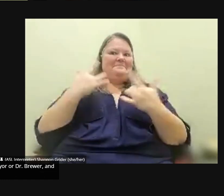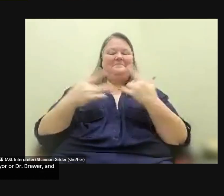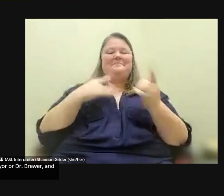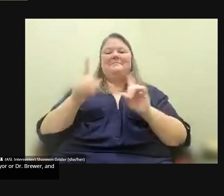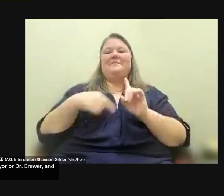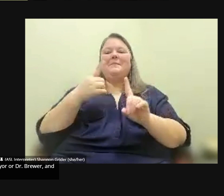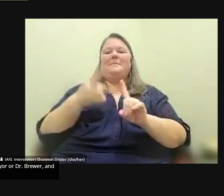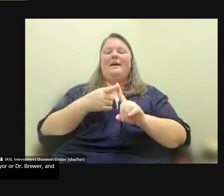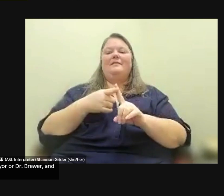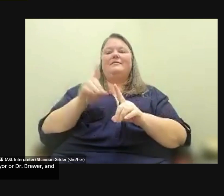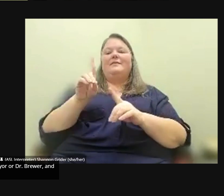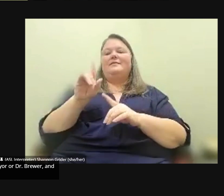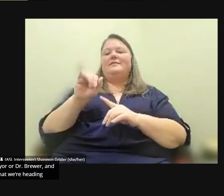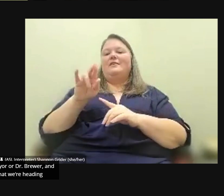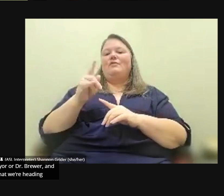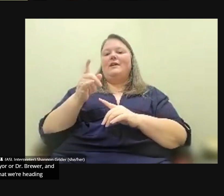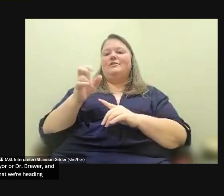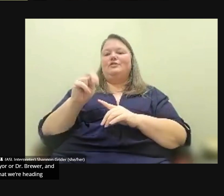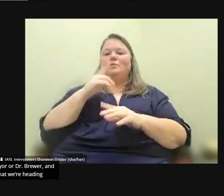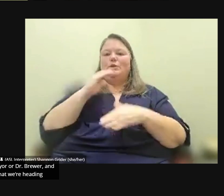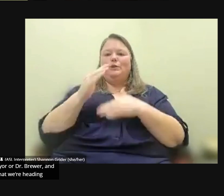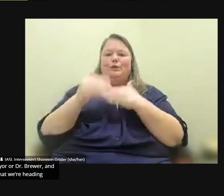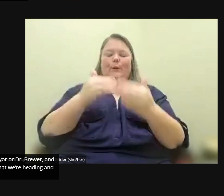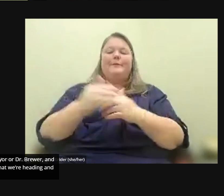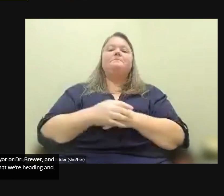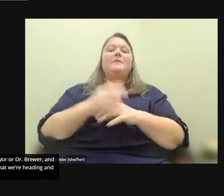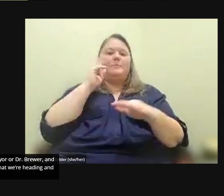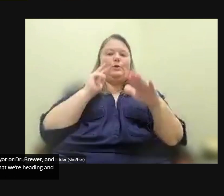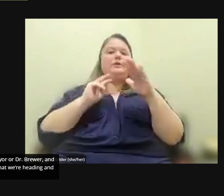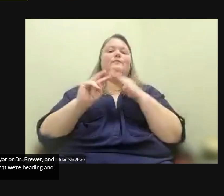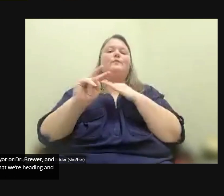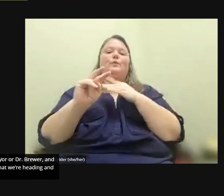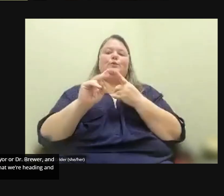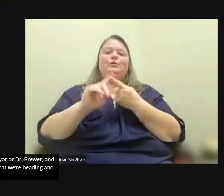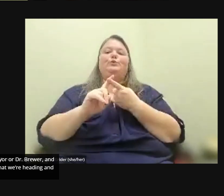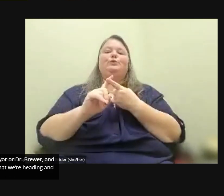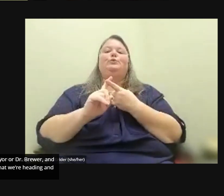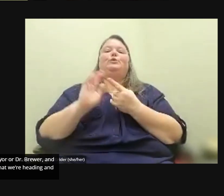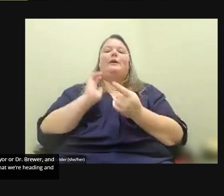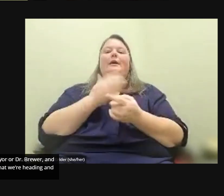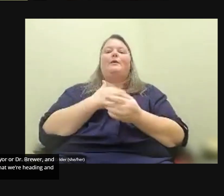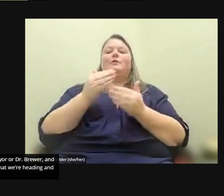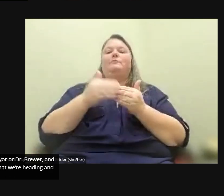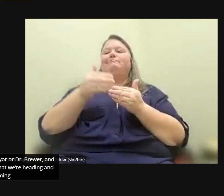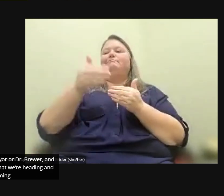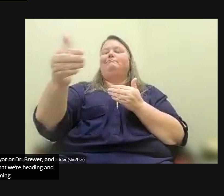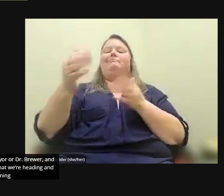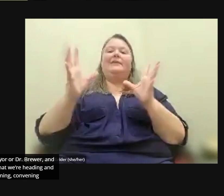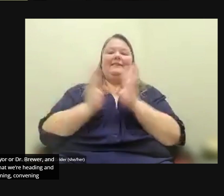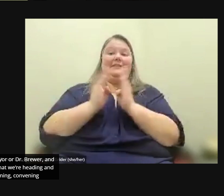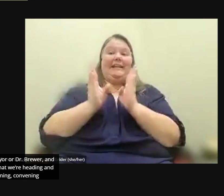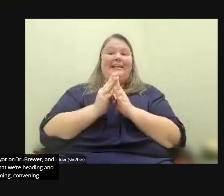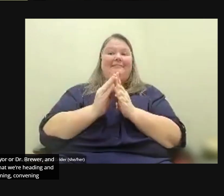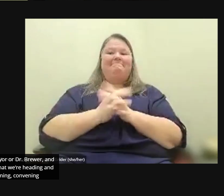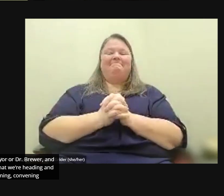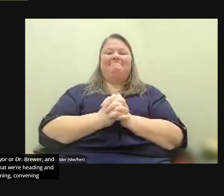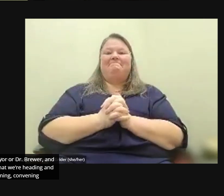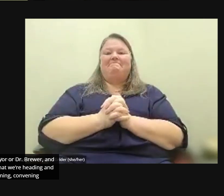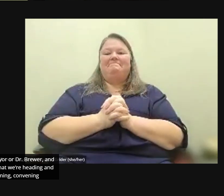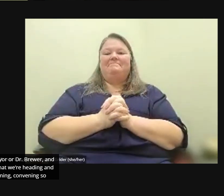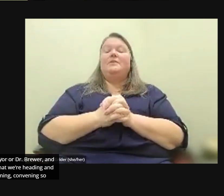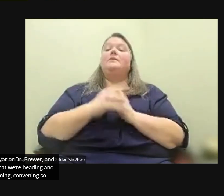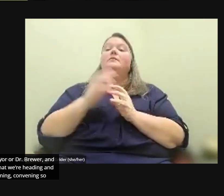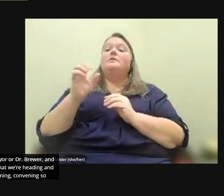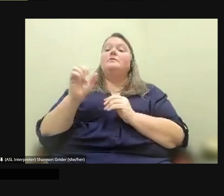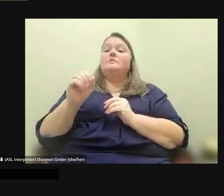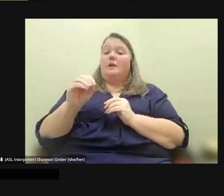we're heading, and looking forward to our upcoming convening. So if